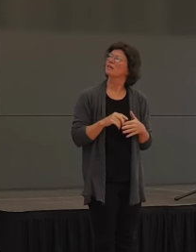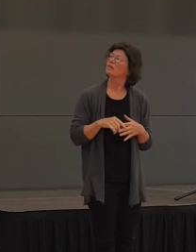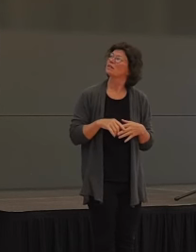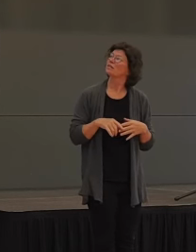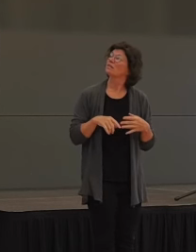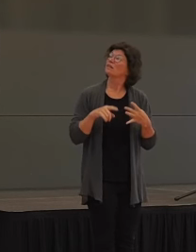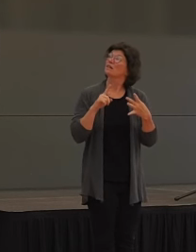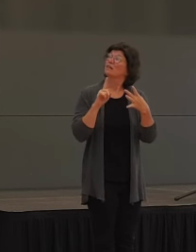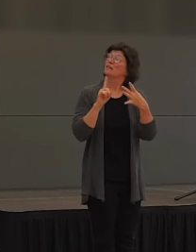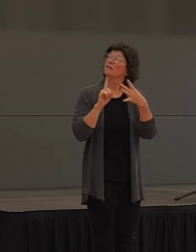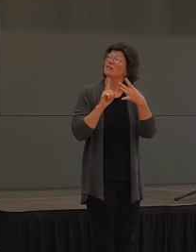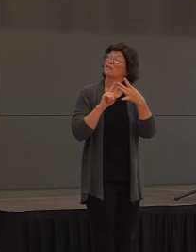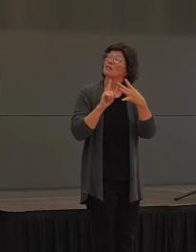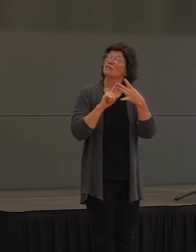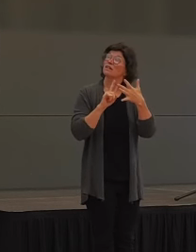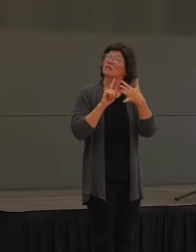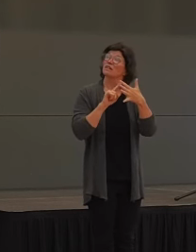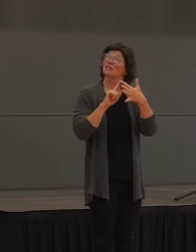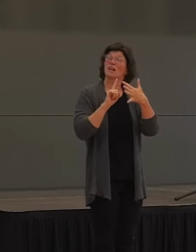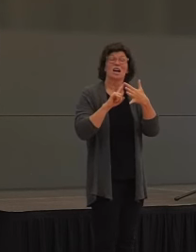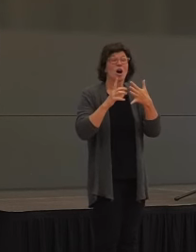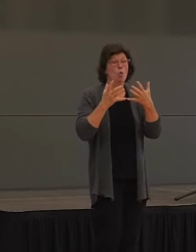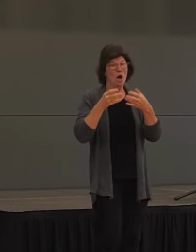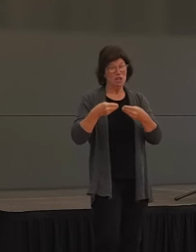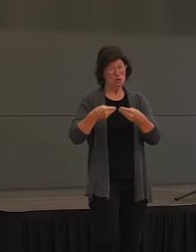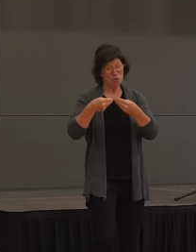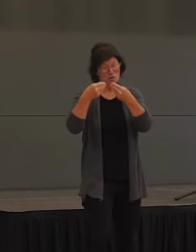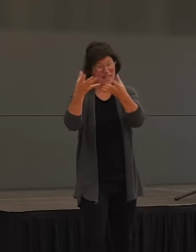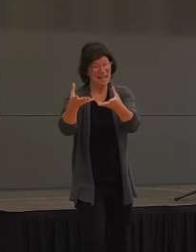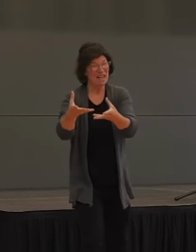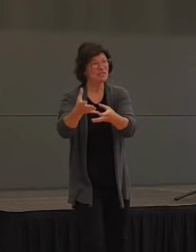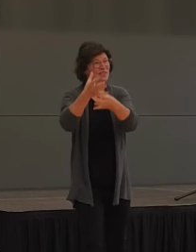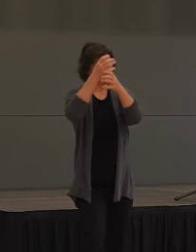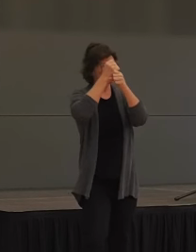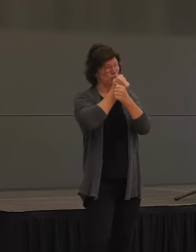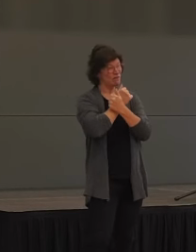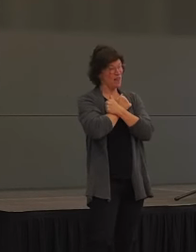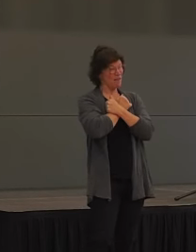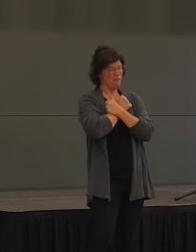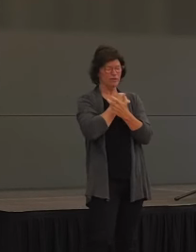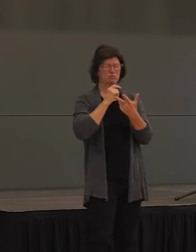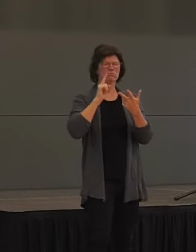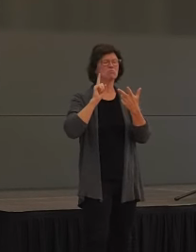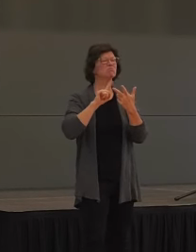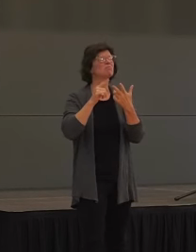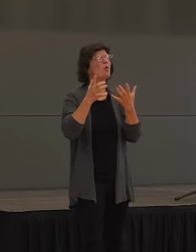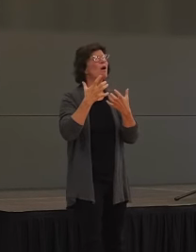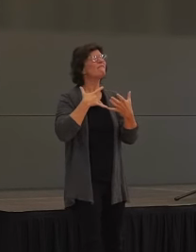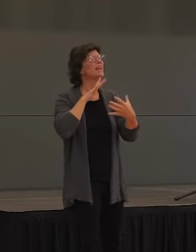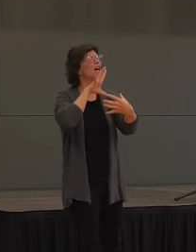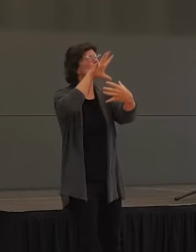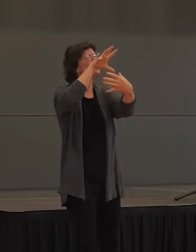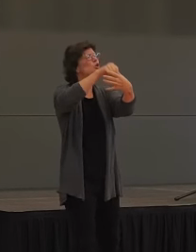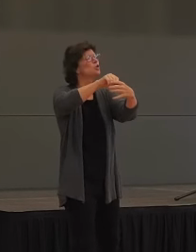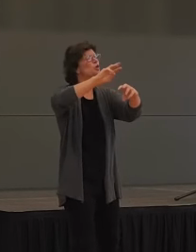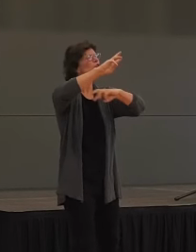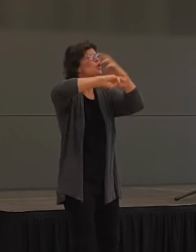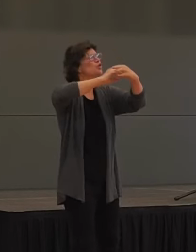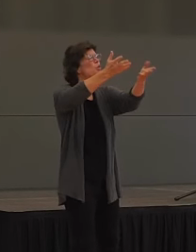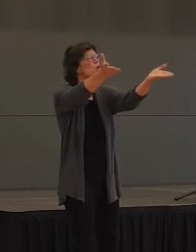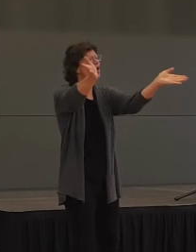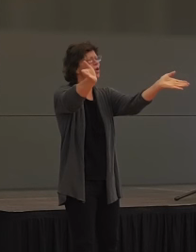is to continue to want to be included in the surrounding world. And it is continue to